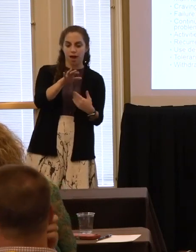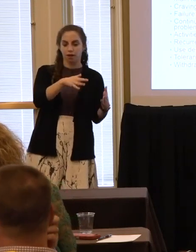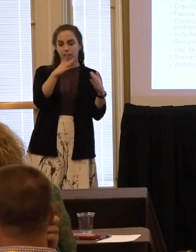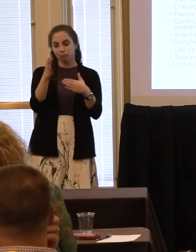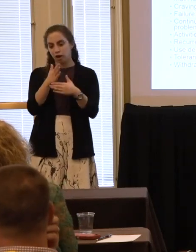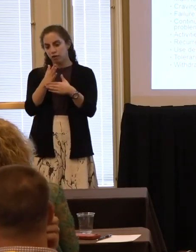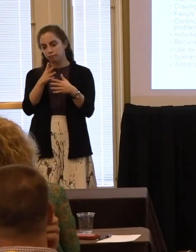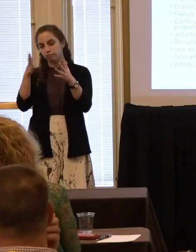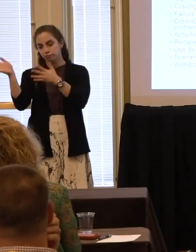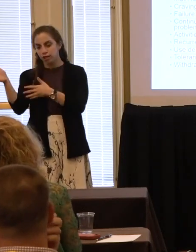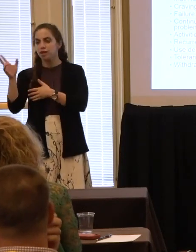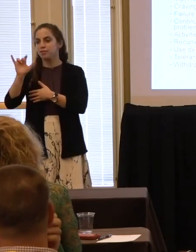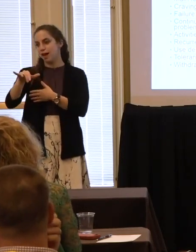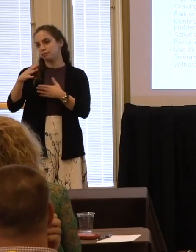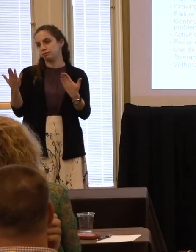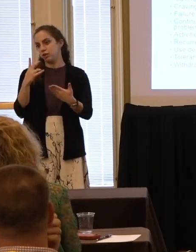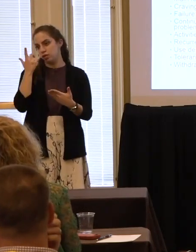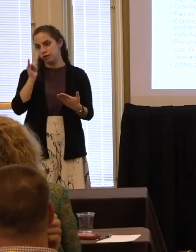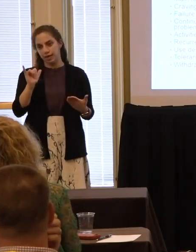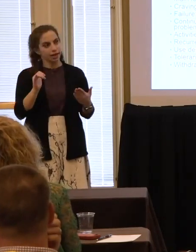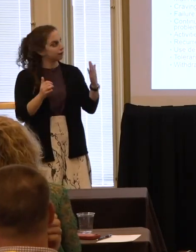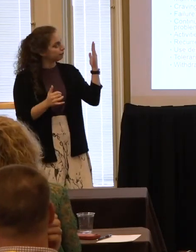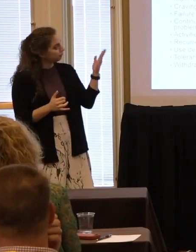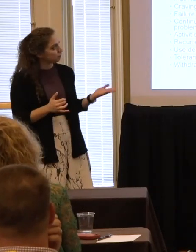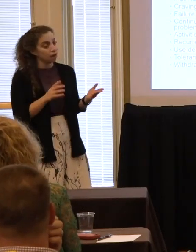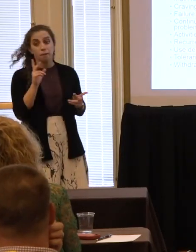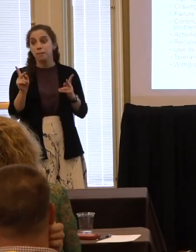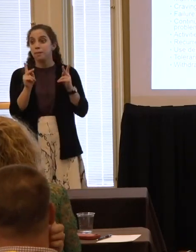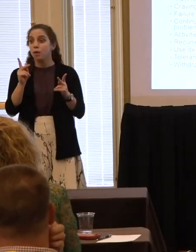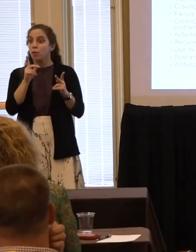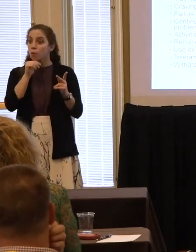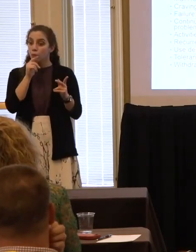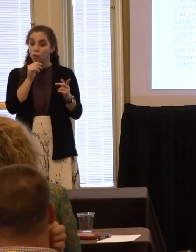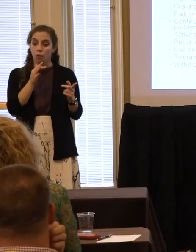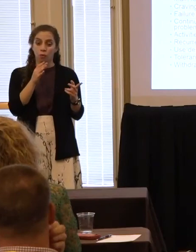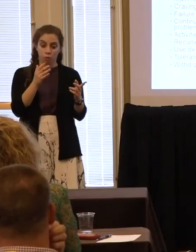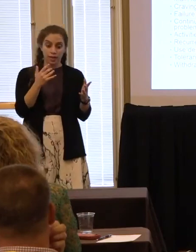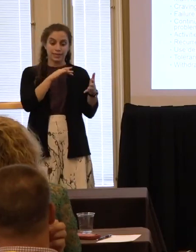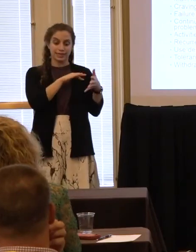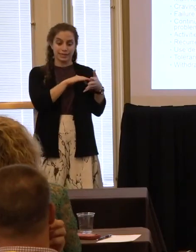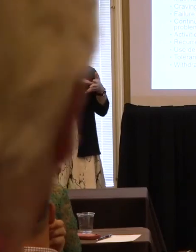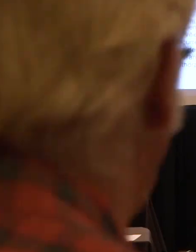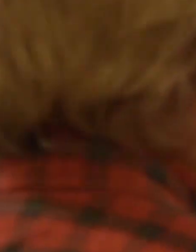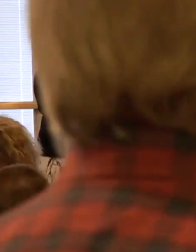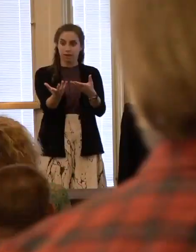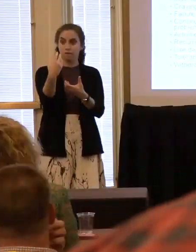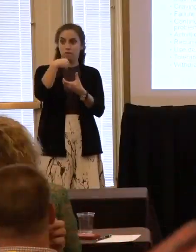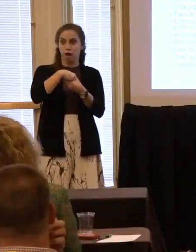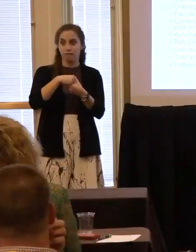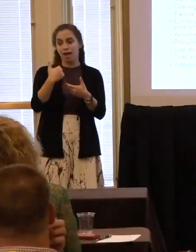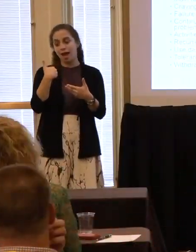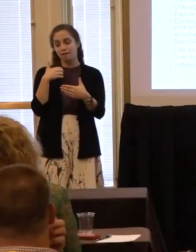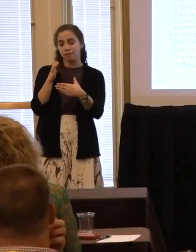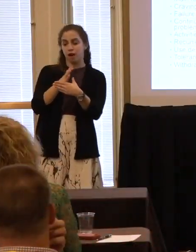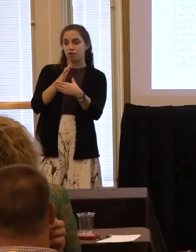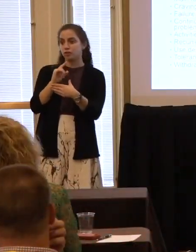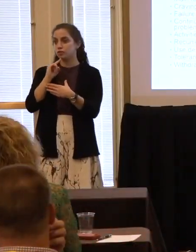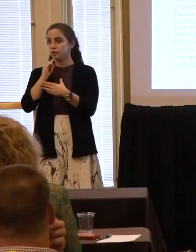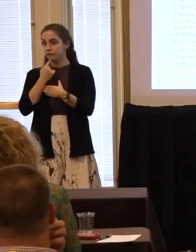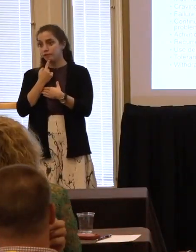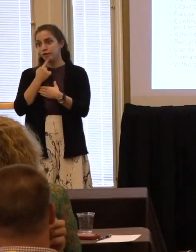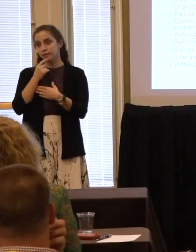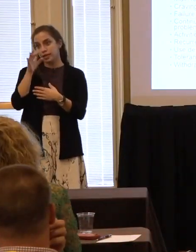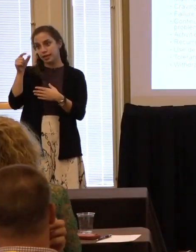etc. So that's what it looks like. And people who are coming into our studies, they all had moderate to severe cannabis use